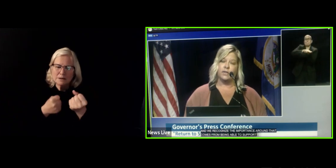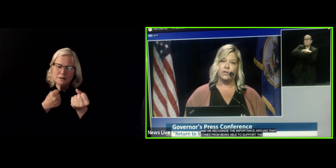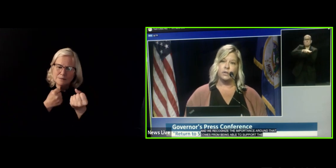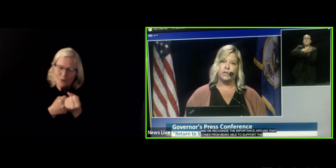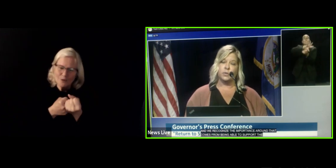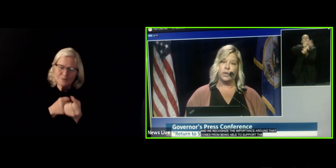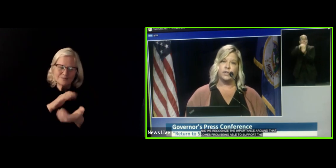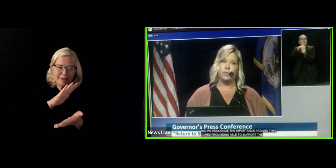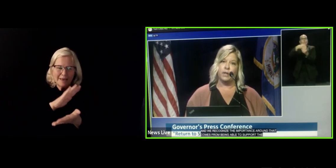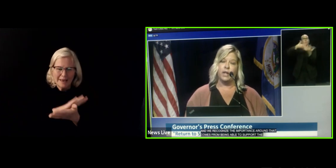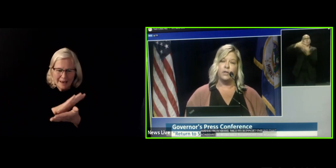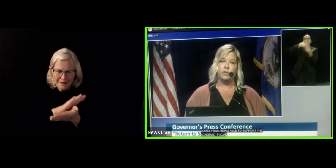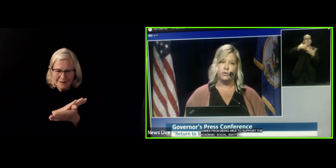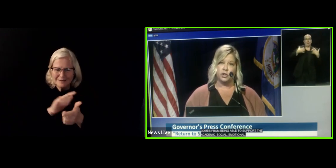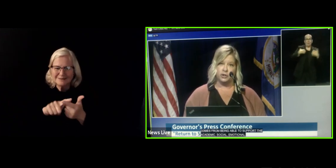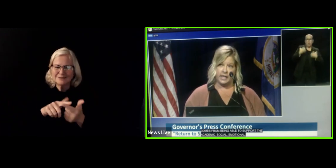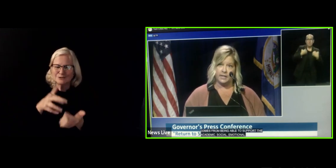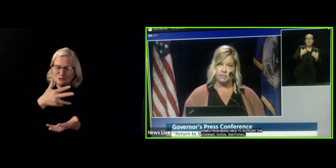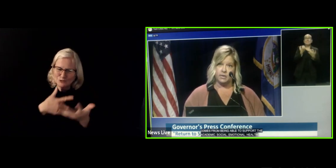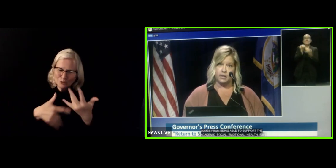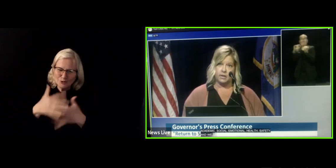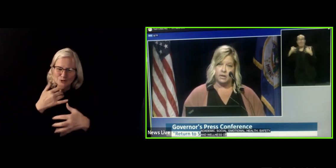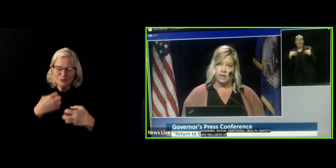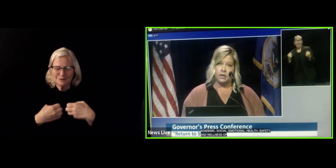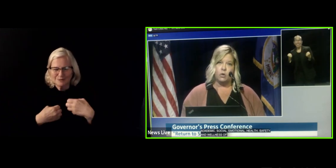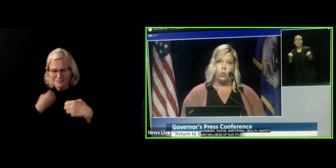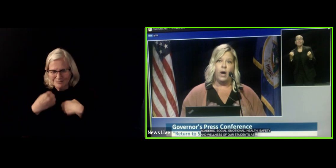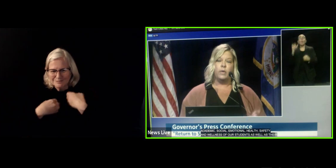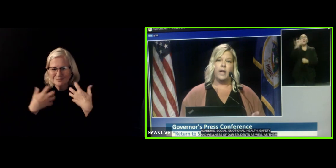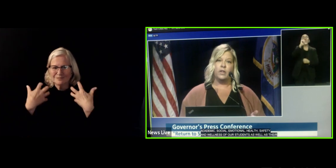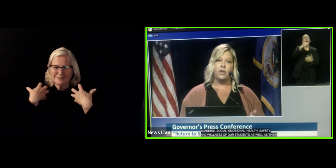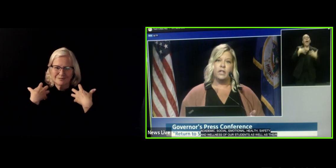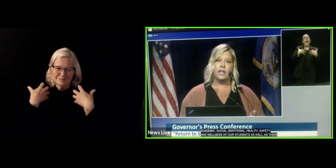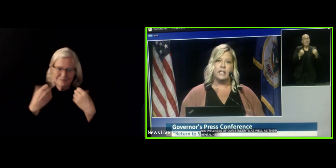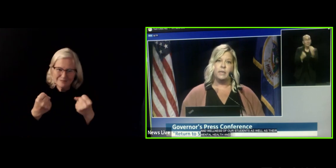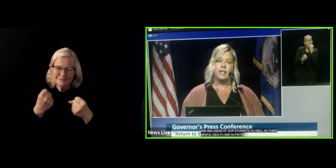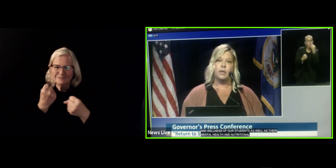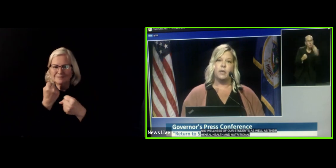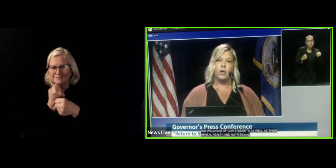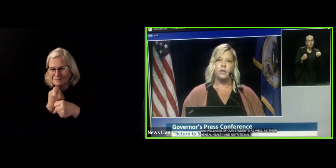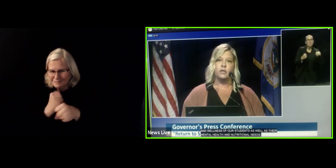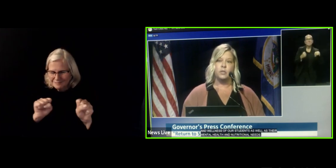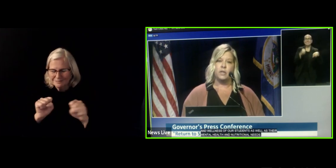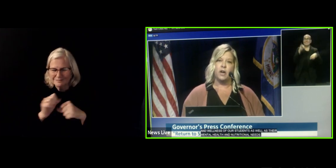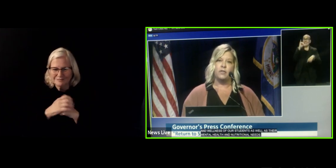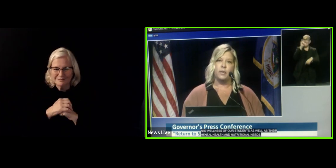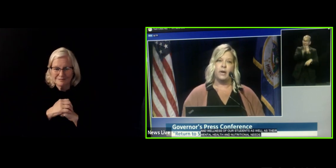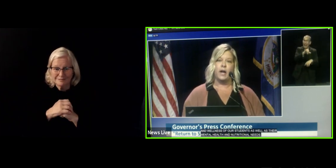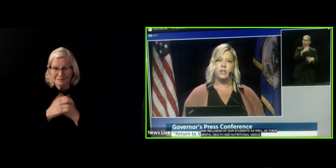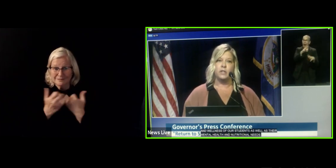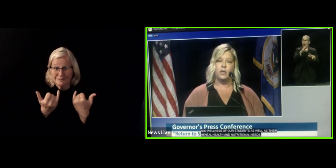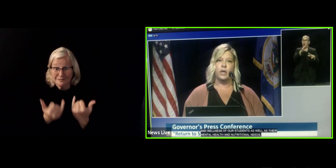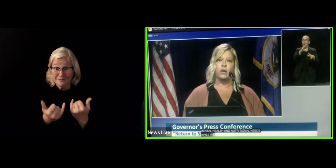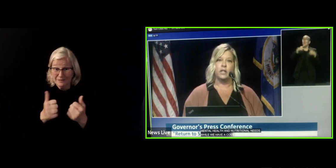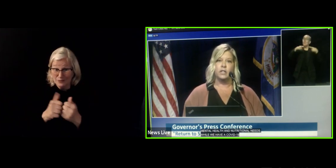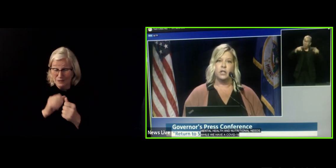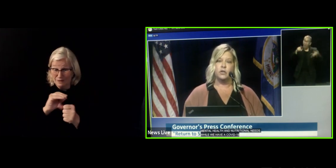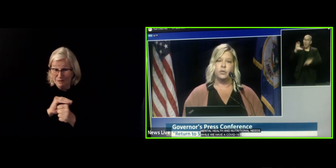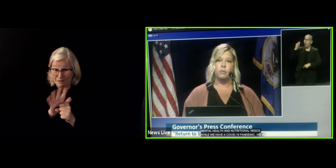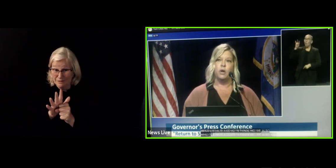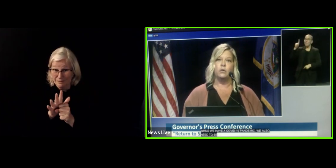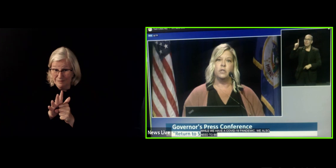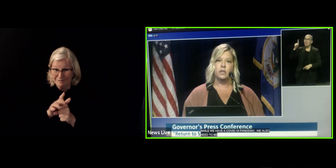of our students, as well as their mental health and nutritional needs. While we have a COVID-19 pandemic, we also need to be thoughtful about how is it that we are going to